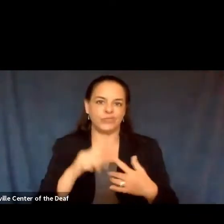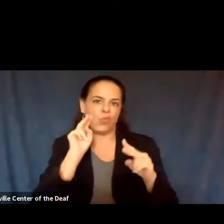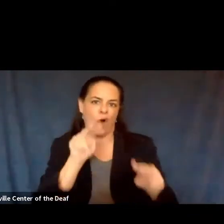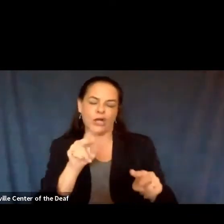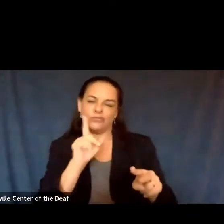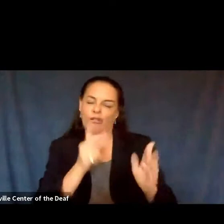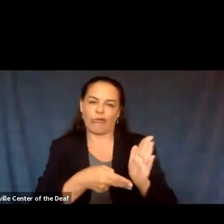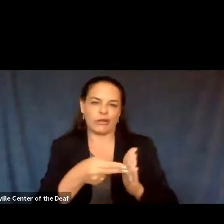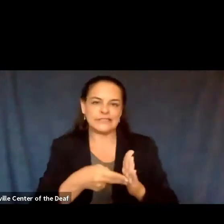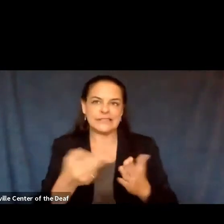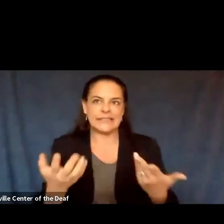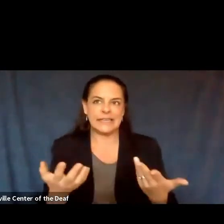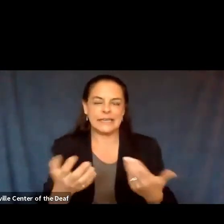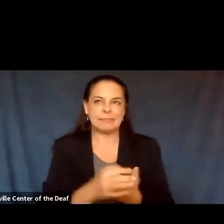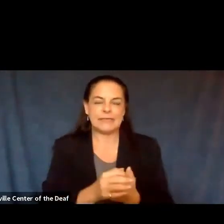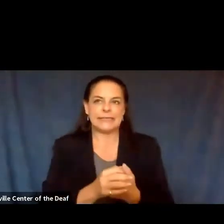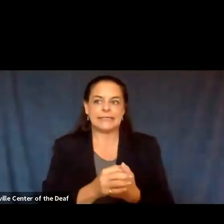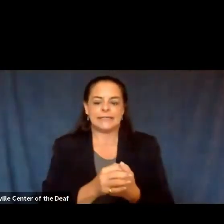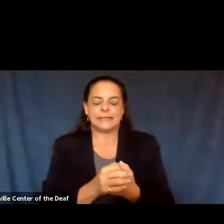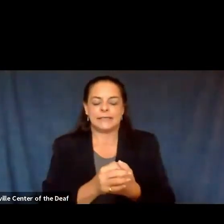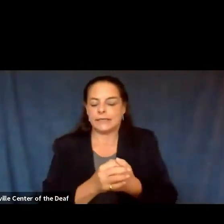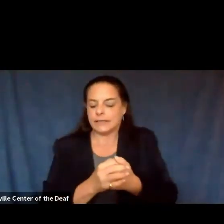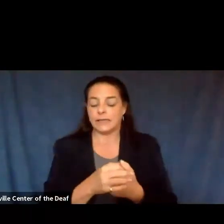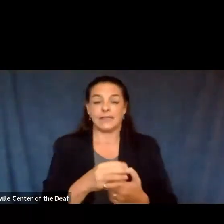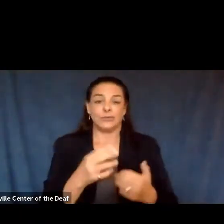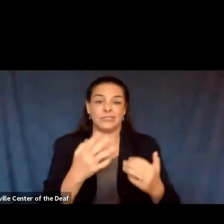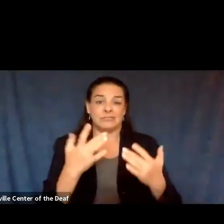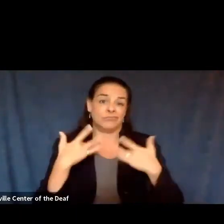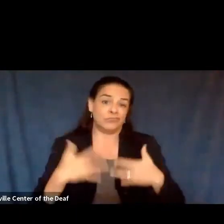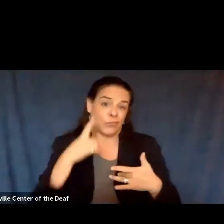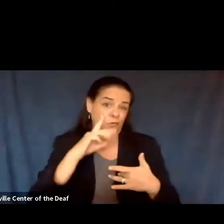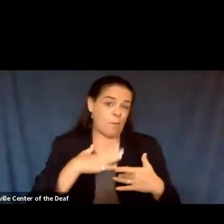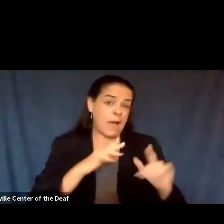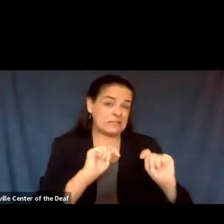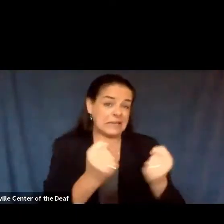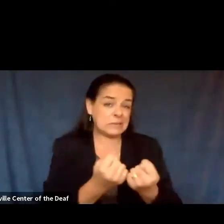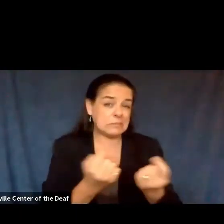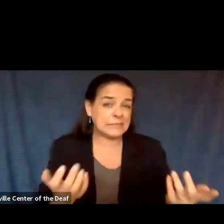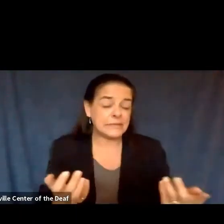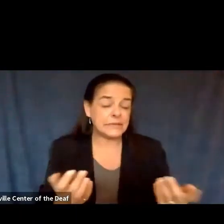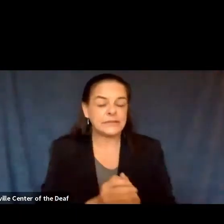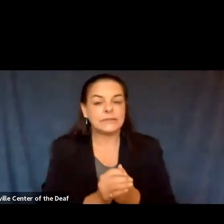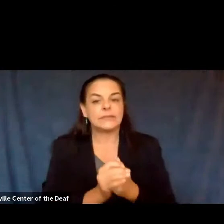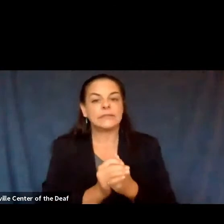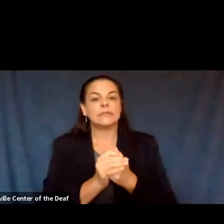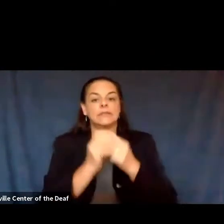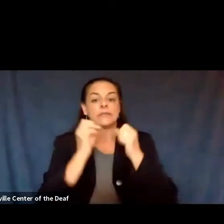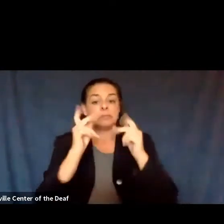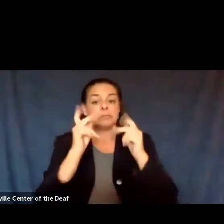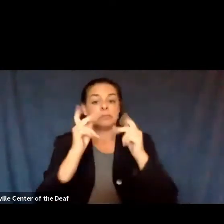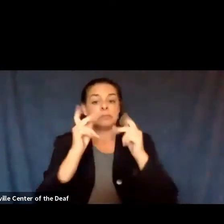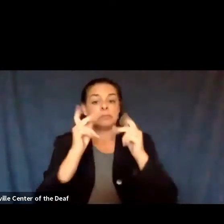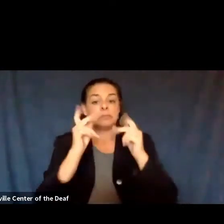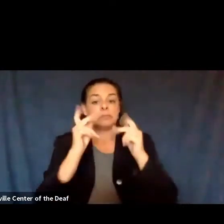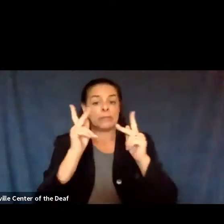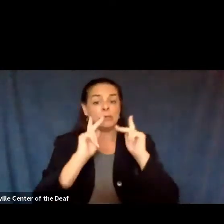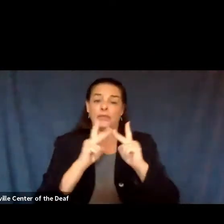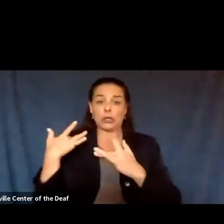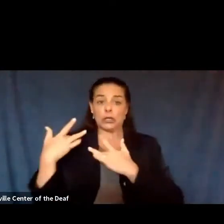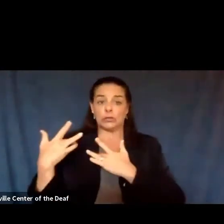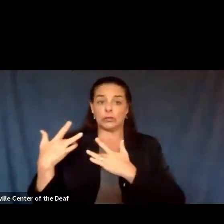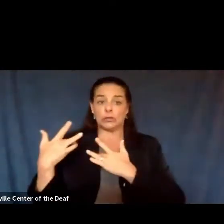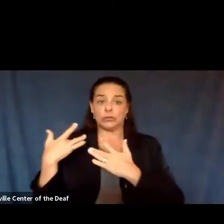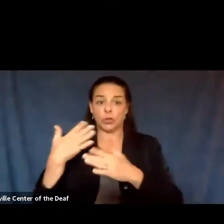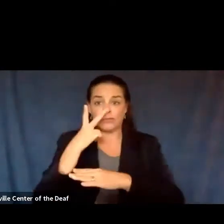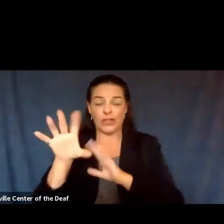it. For my team, truly, there was a lot of folks that were very concerned after they saw it.